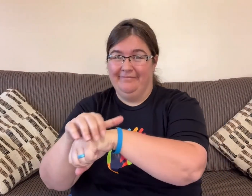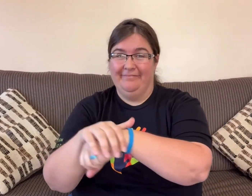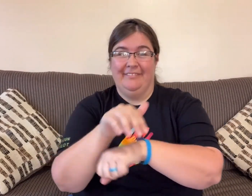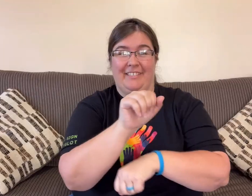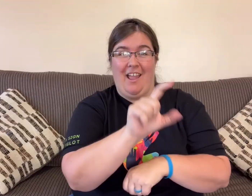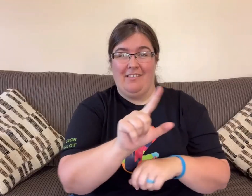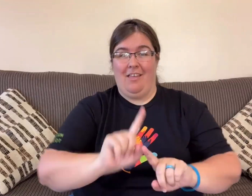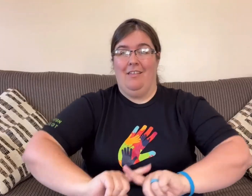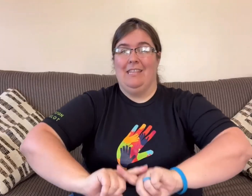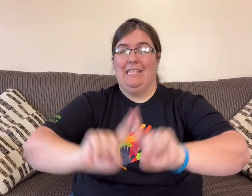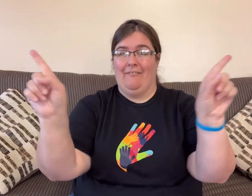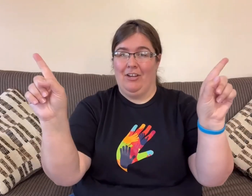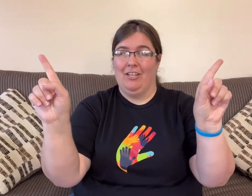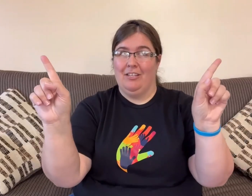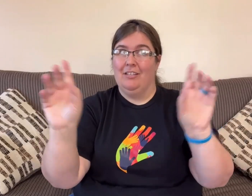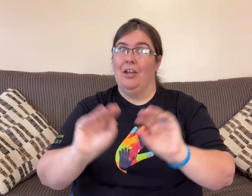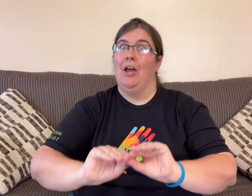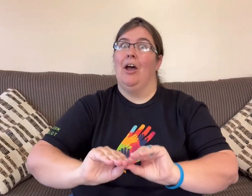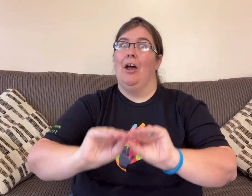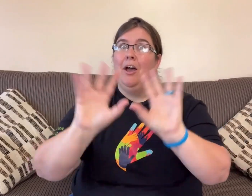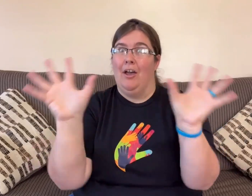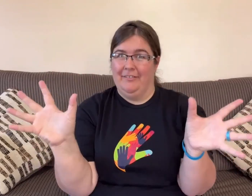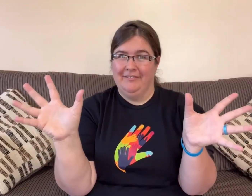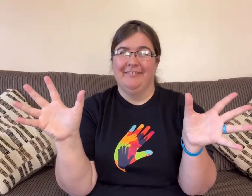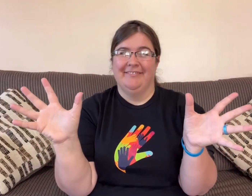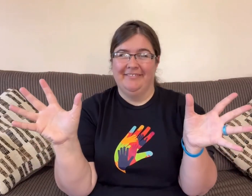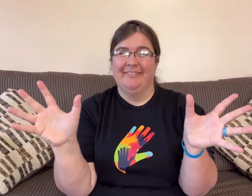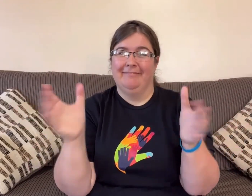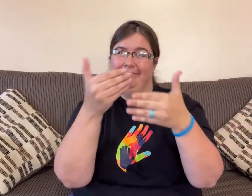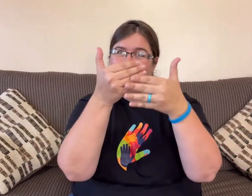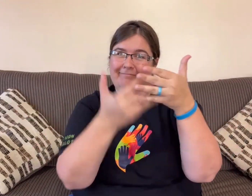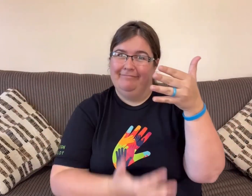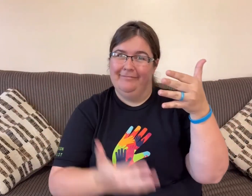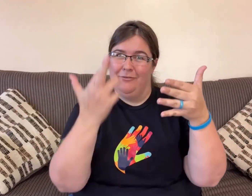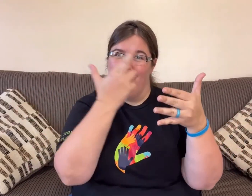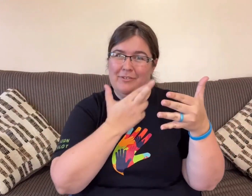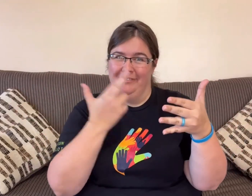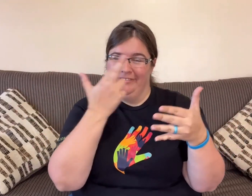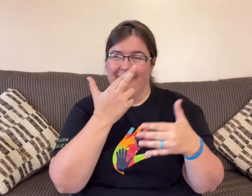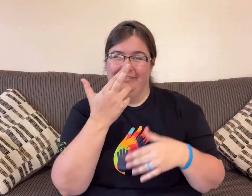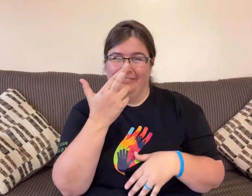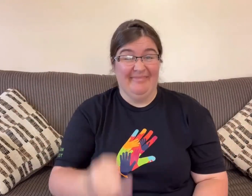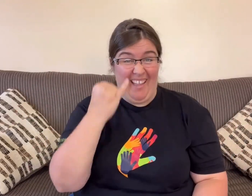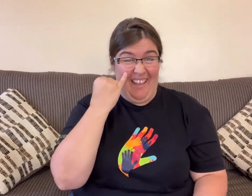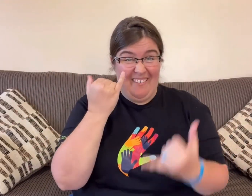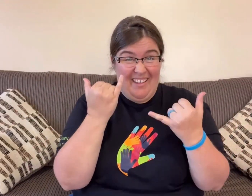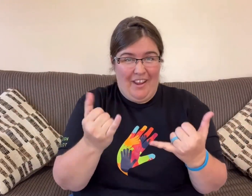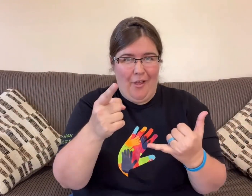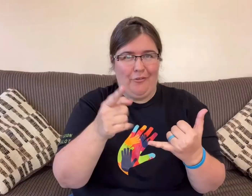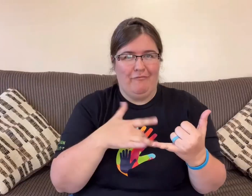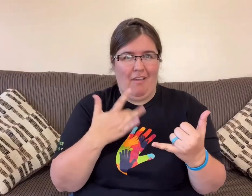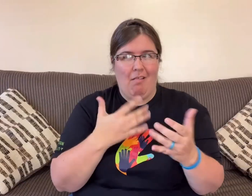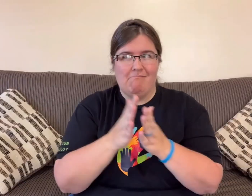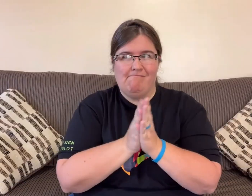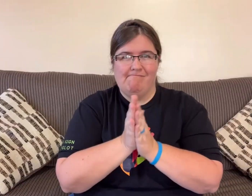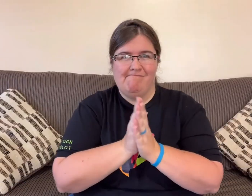and ASL are completely different, obviously. So if you're now feeling super motivated and want to learn